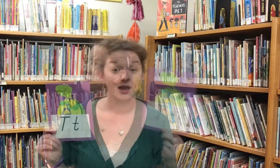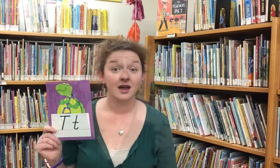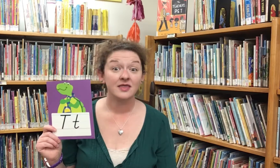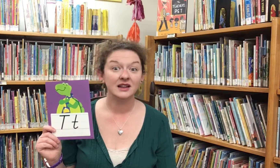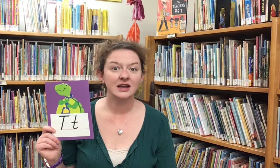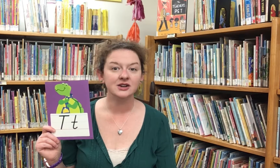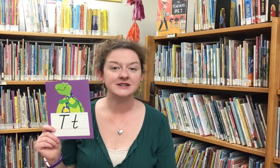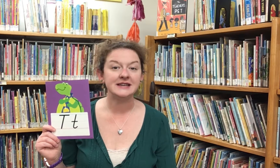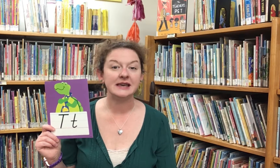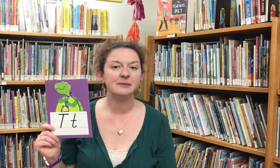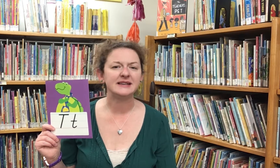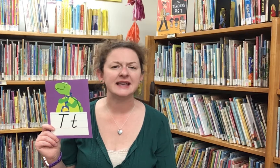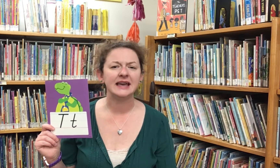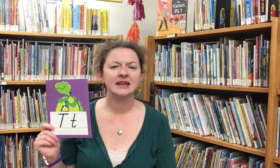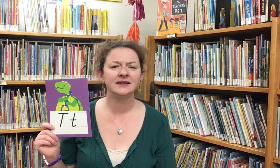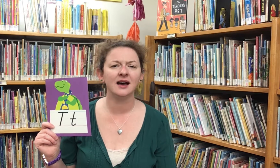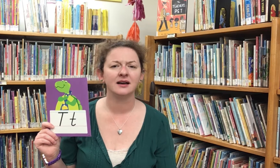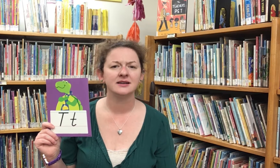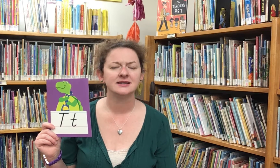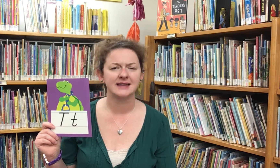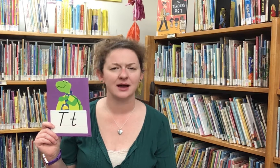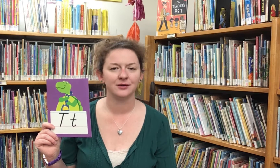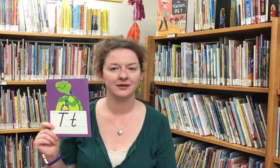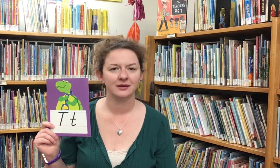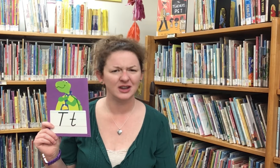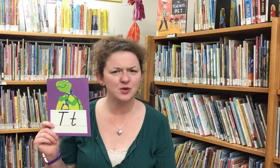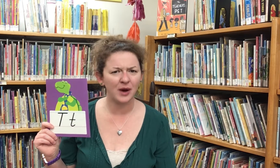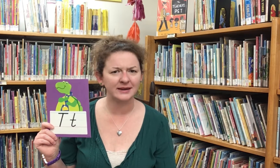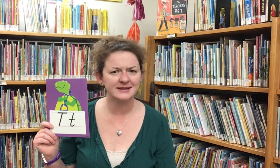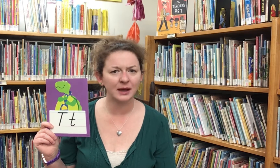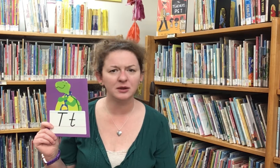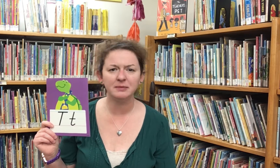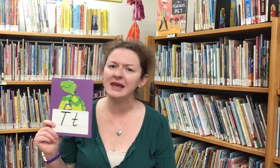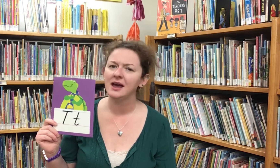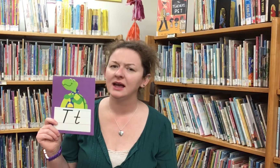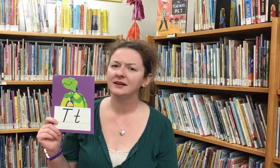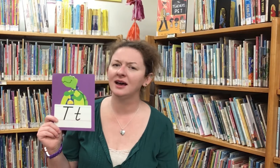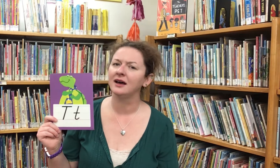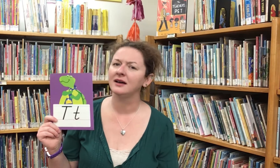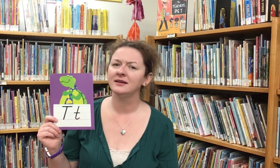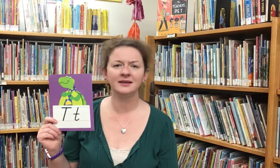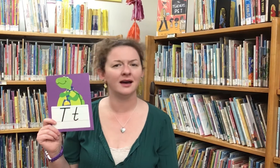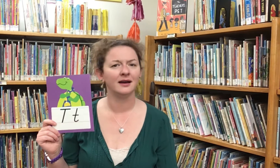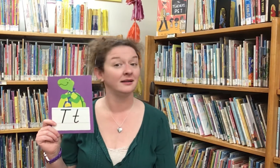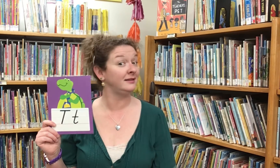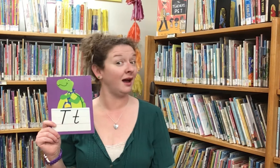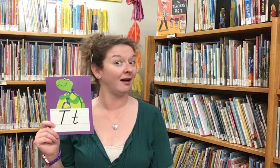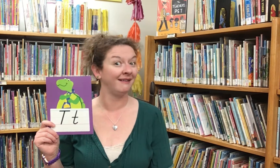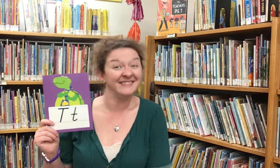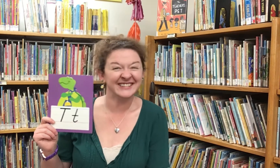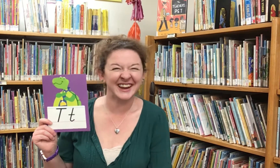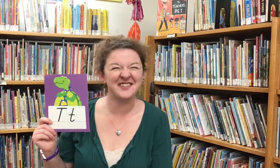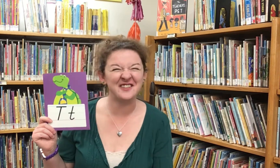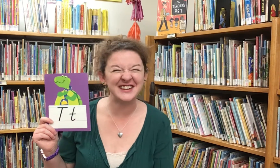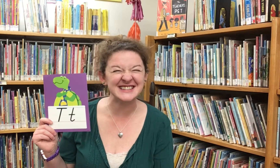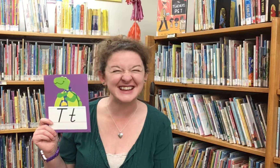the letter T makes a T sound. Can you practice that with me? T, T, T. Kind of a fun sound, isn't